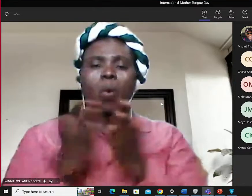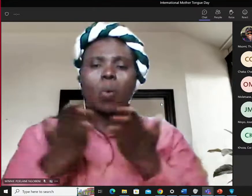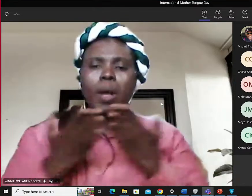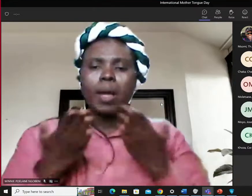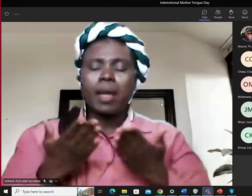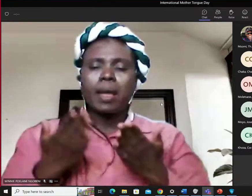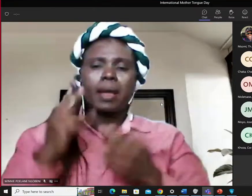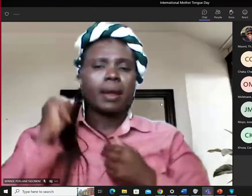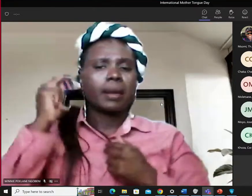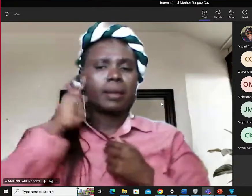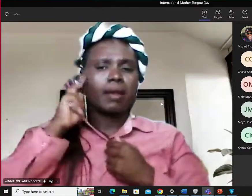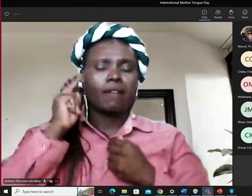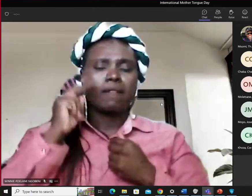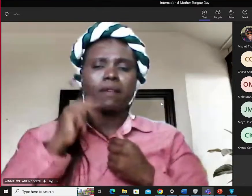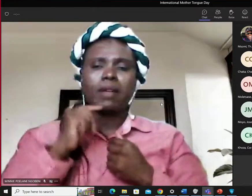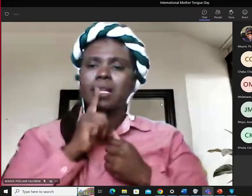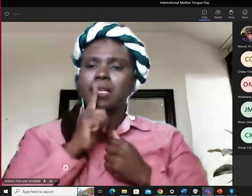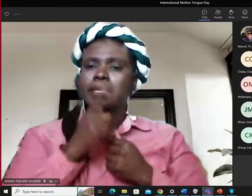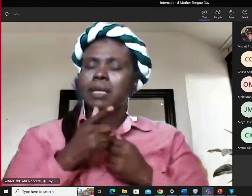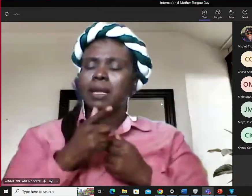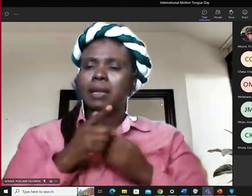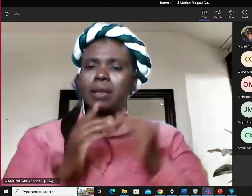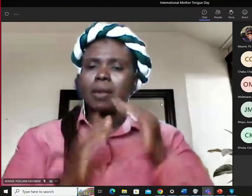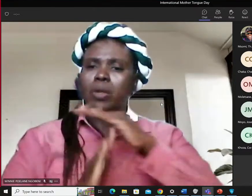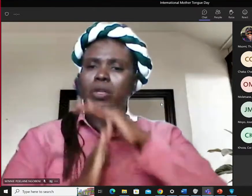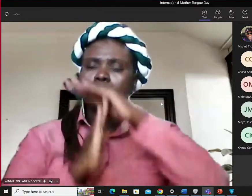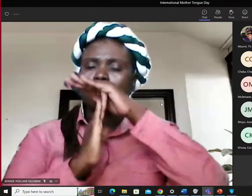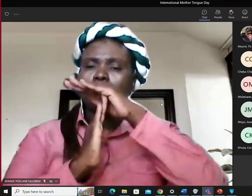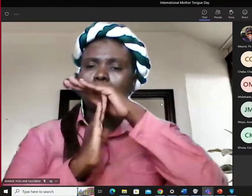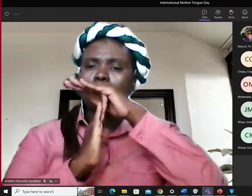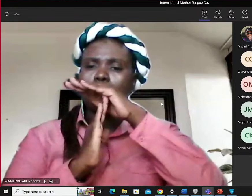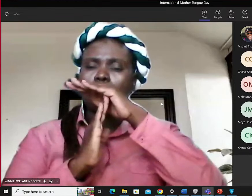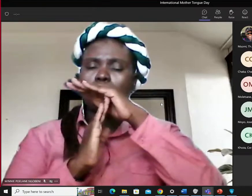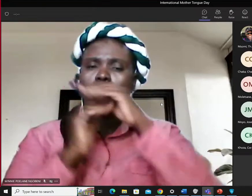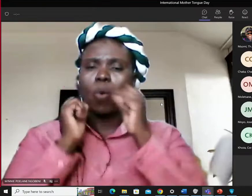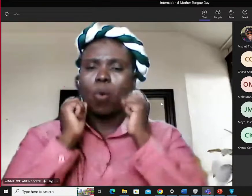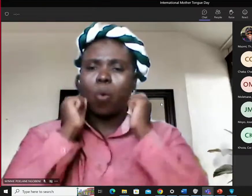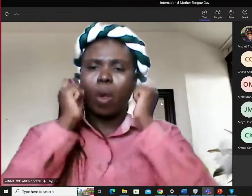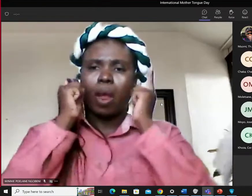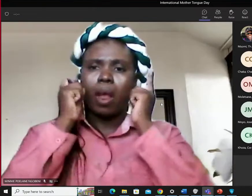stays banned, locked up.